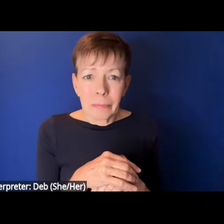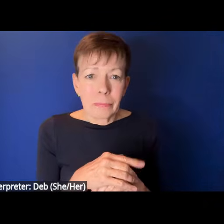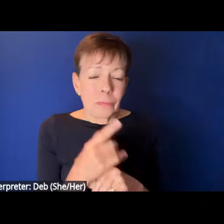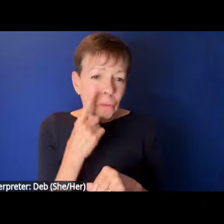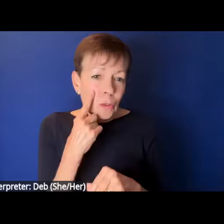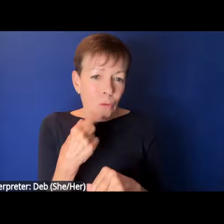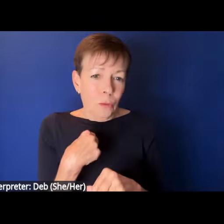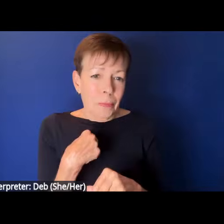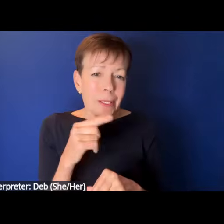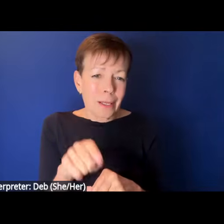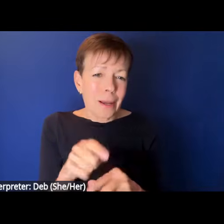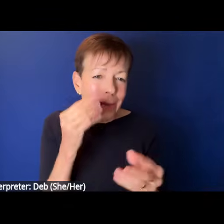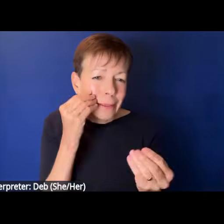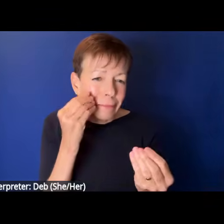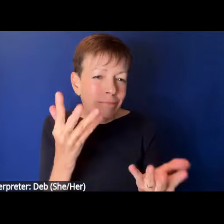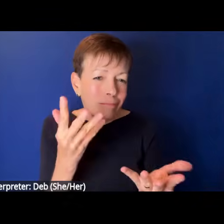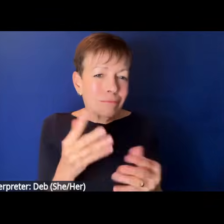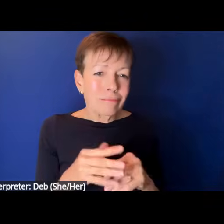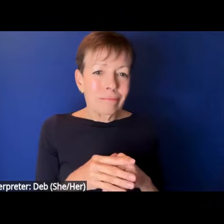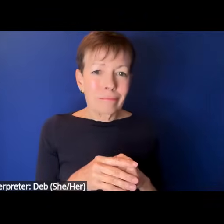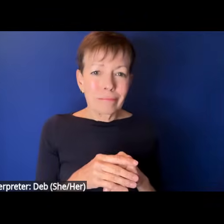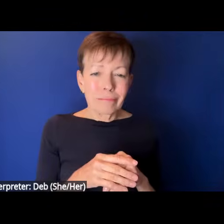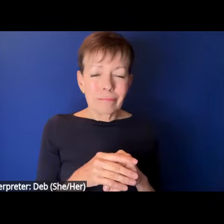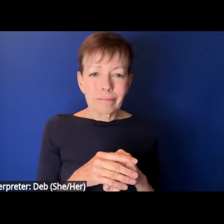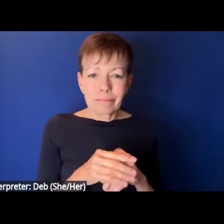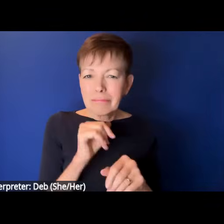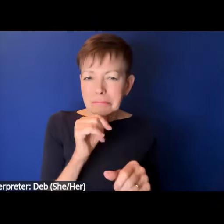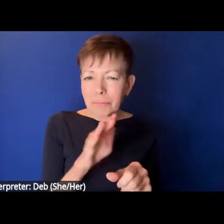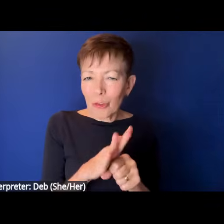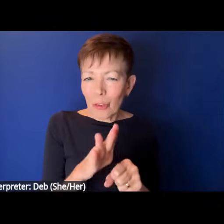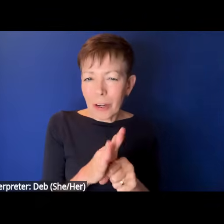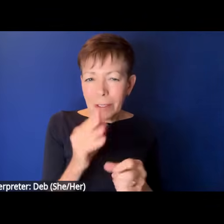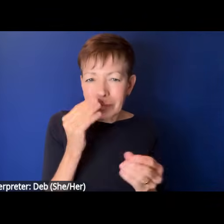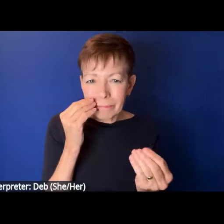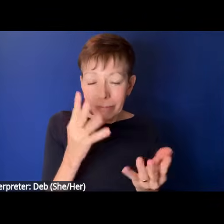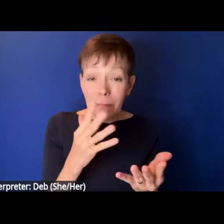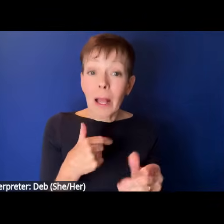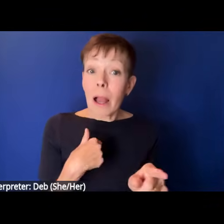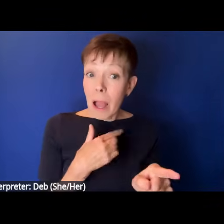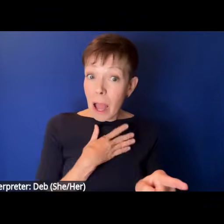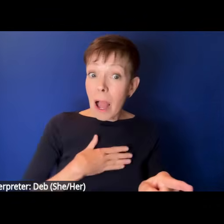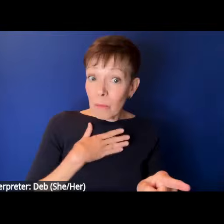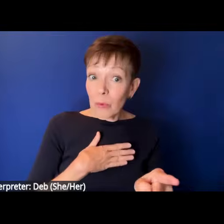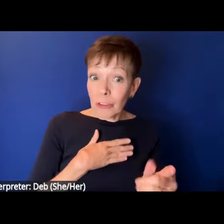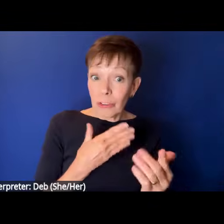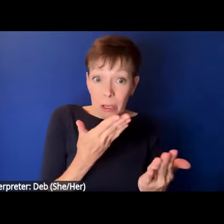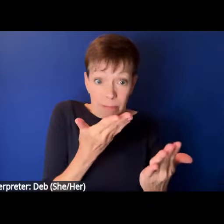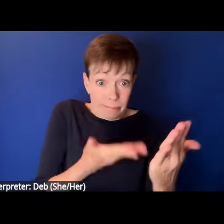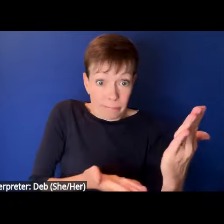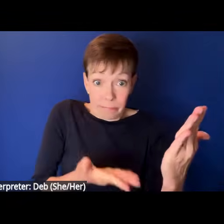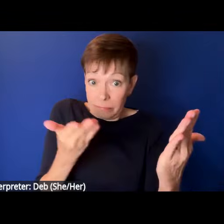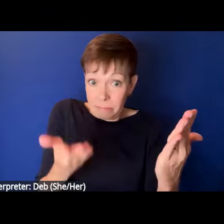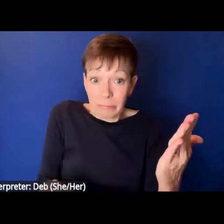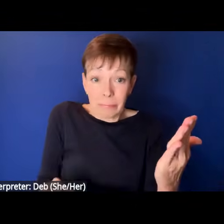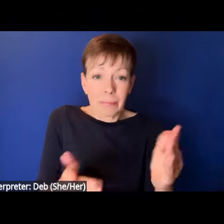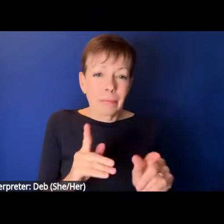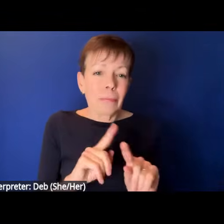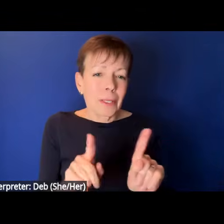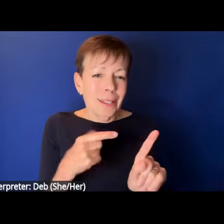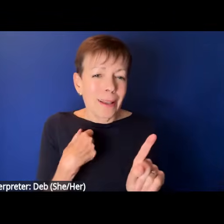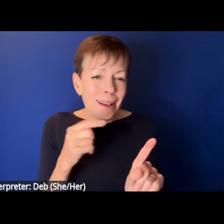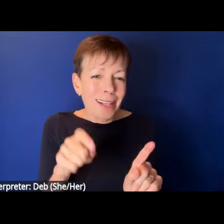think I need more information than what's been provided so far. Appreciate what has been provided so far though.